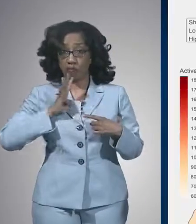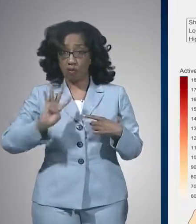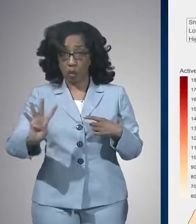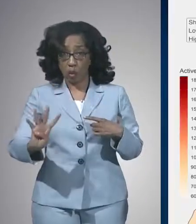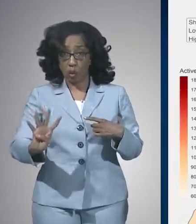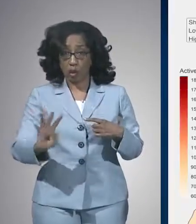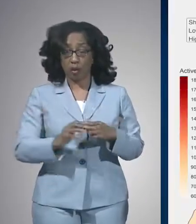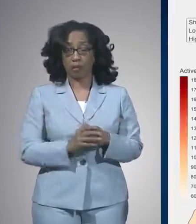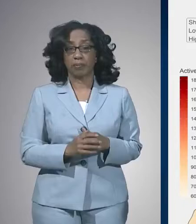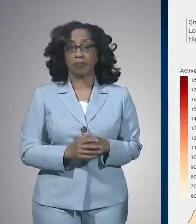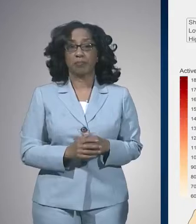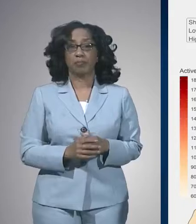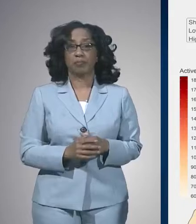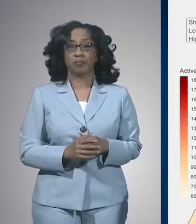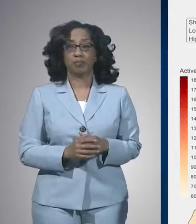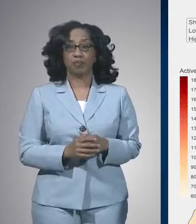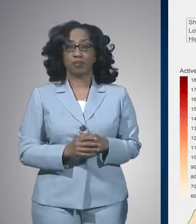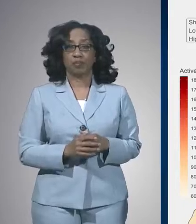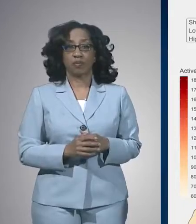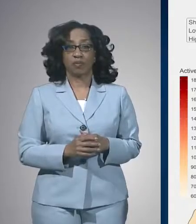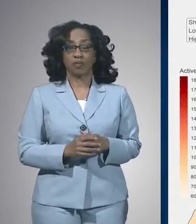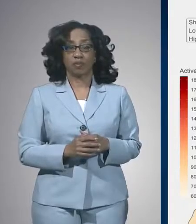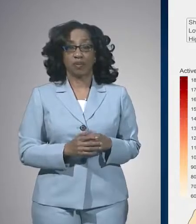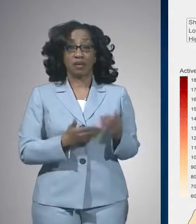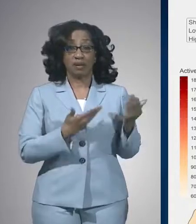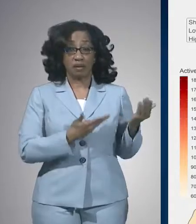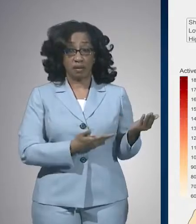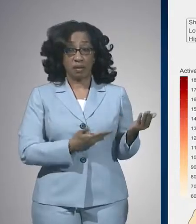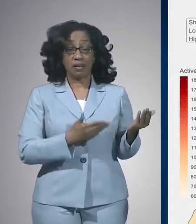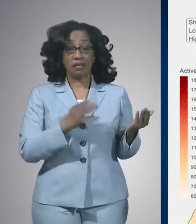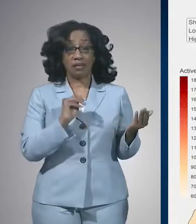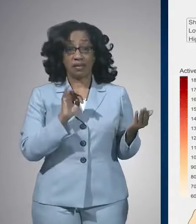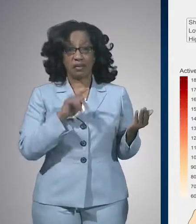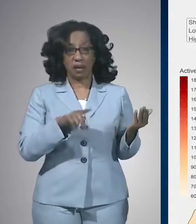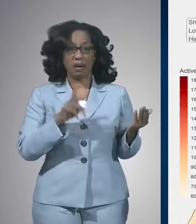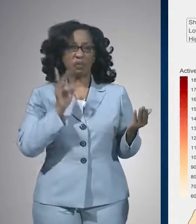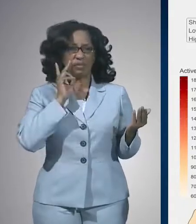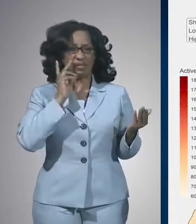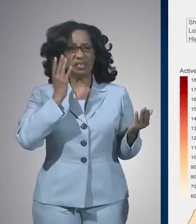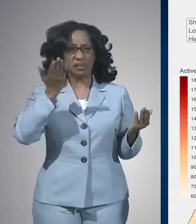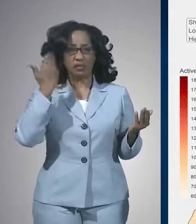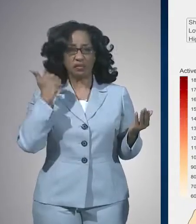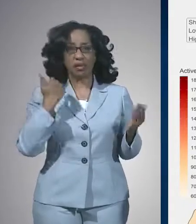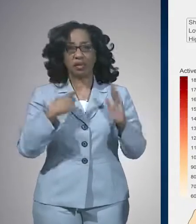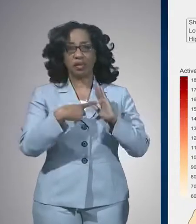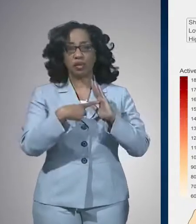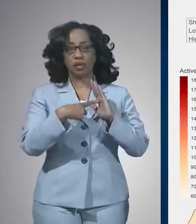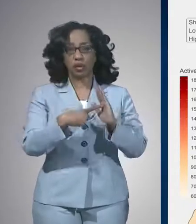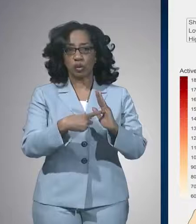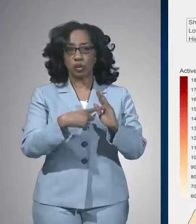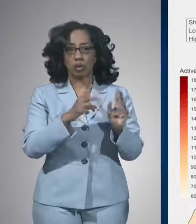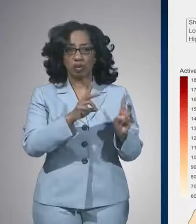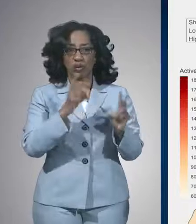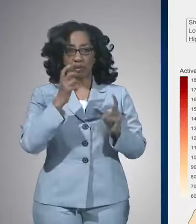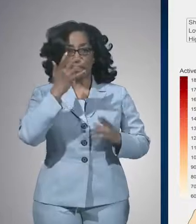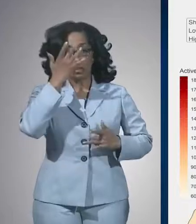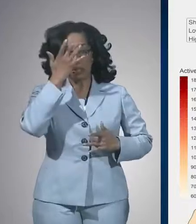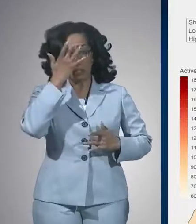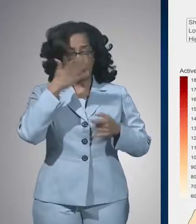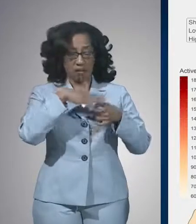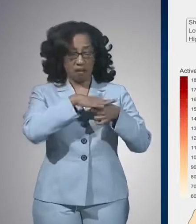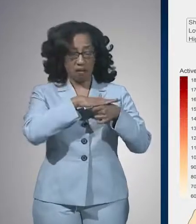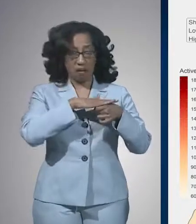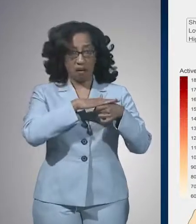slide. This map is familiar to you, and it shows the active cases by zip code in